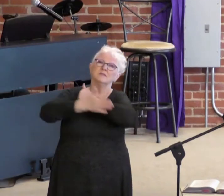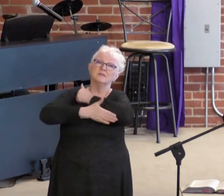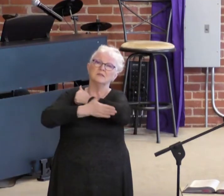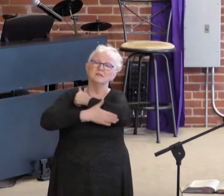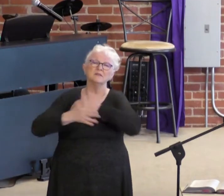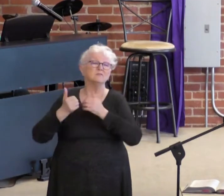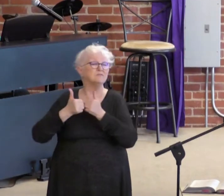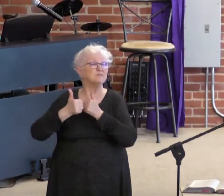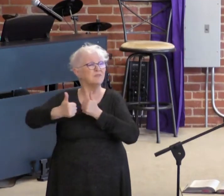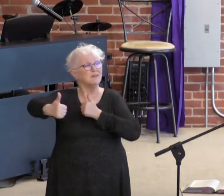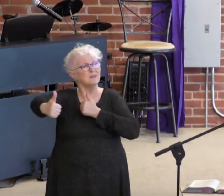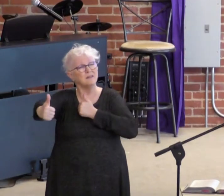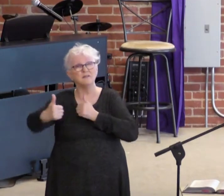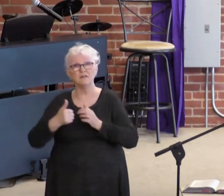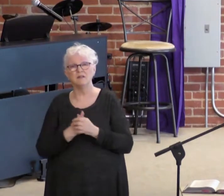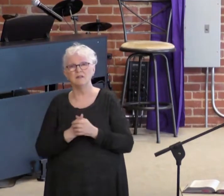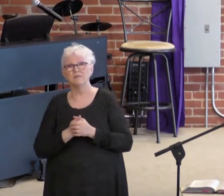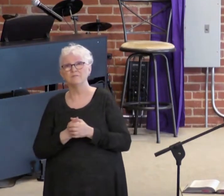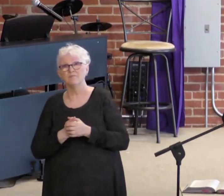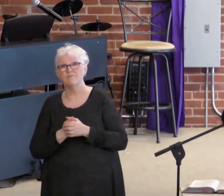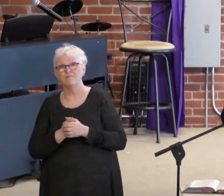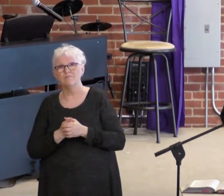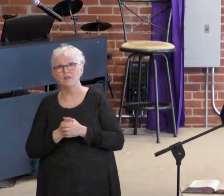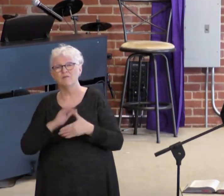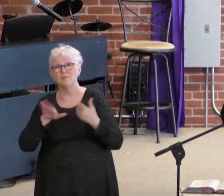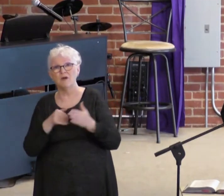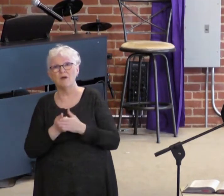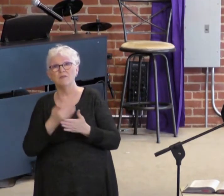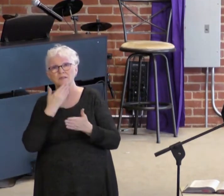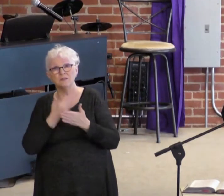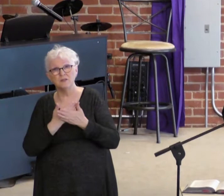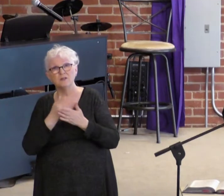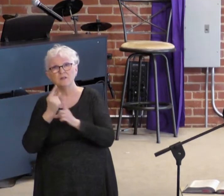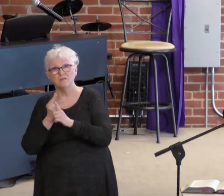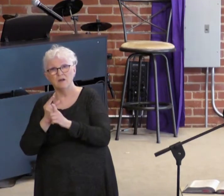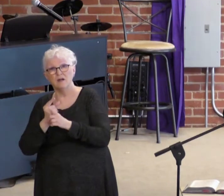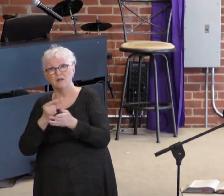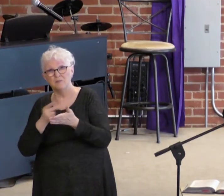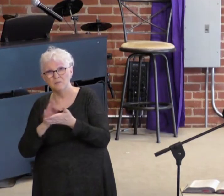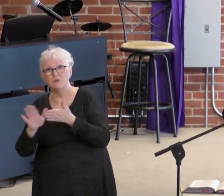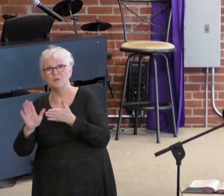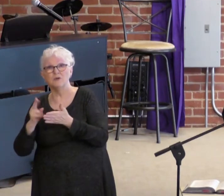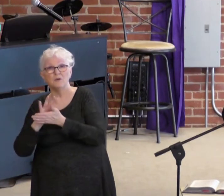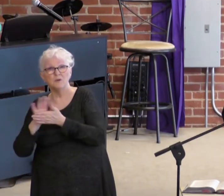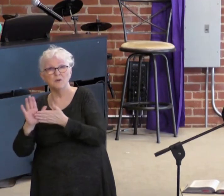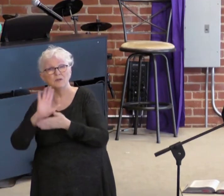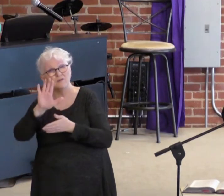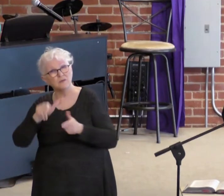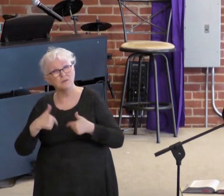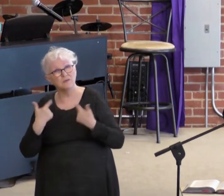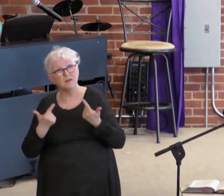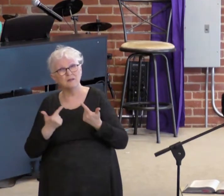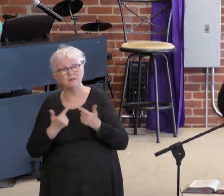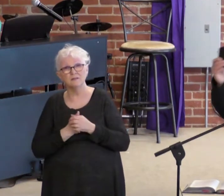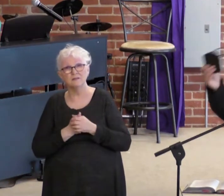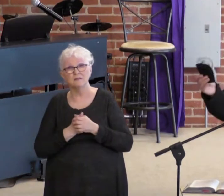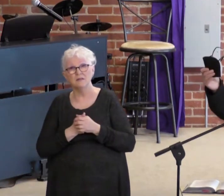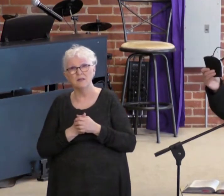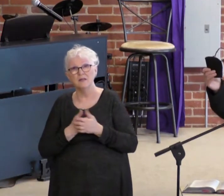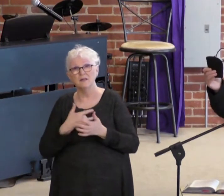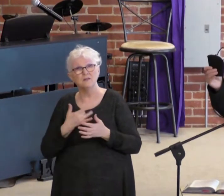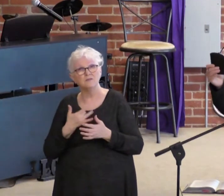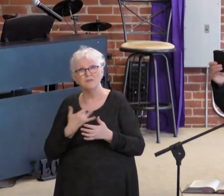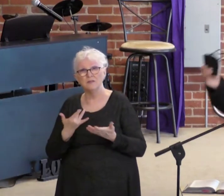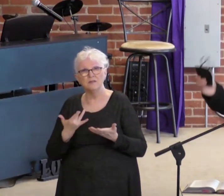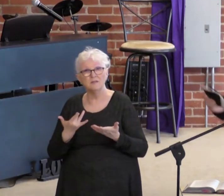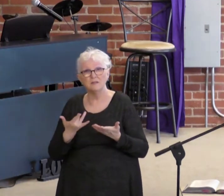far away from what is good and right and pure and holy for your life. You can just feel like